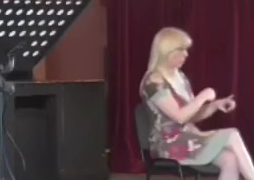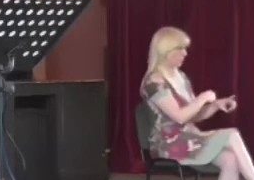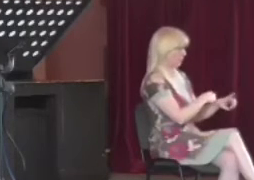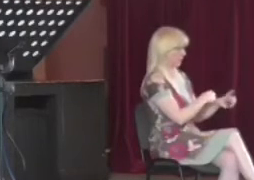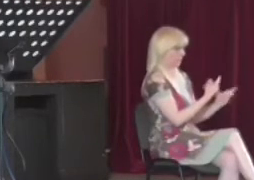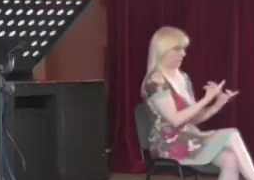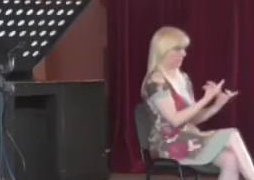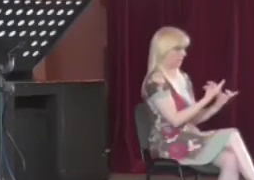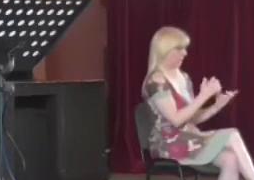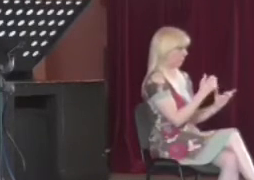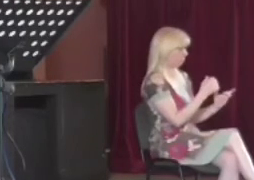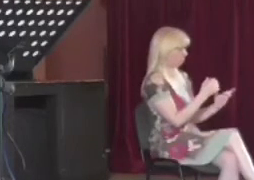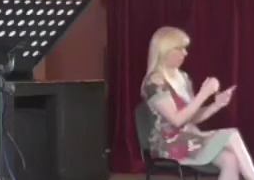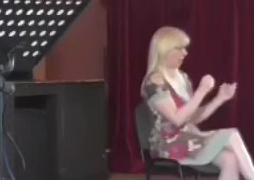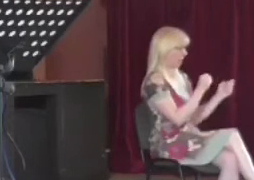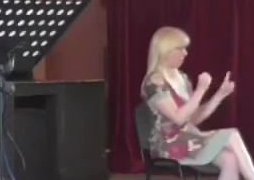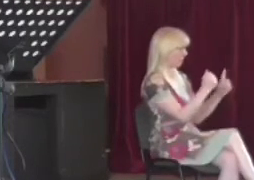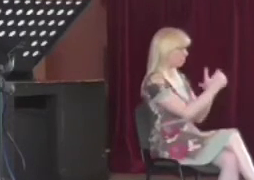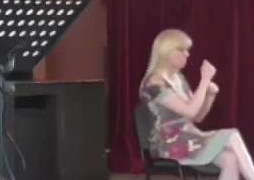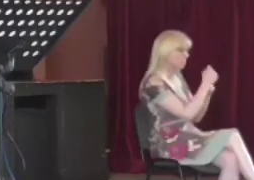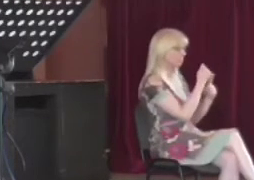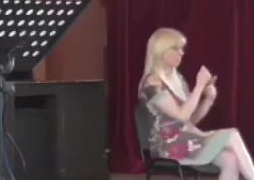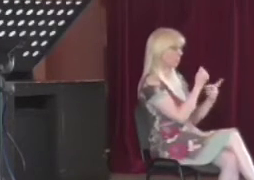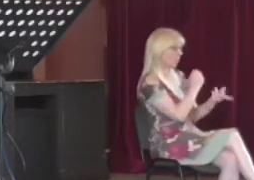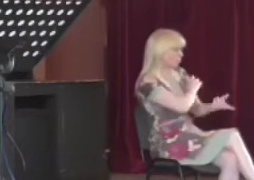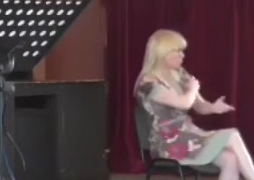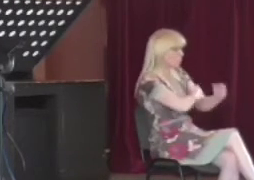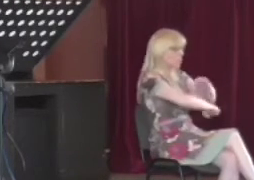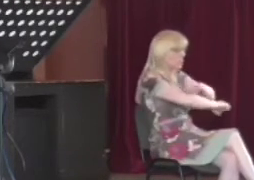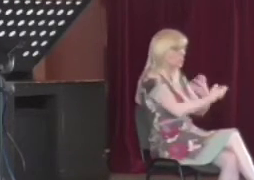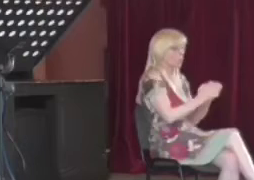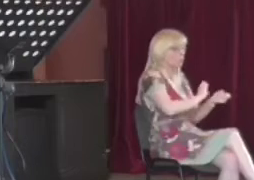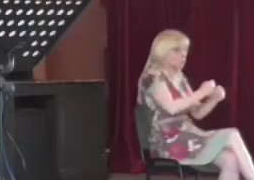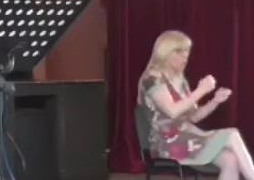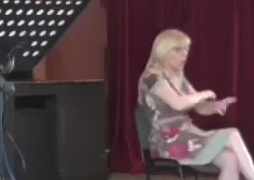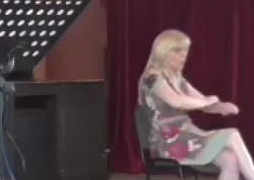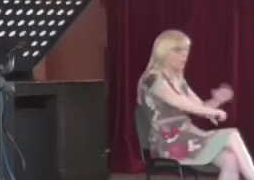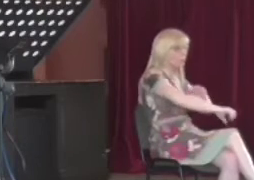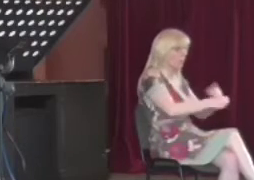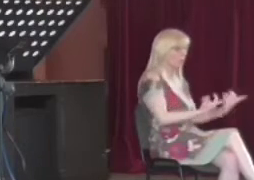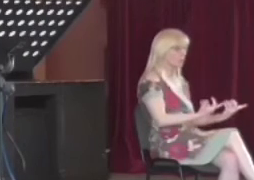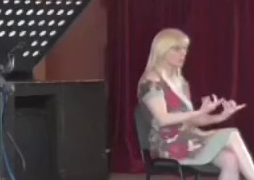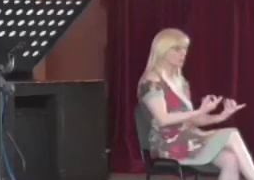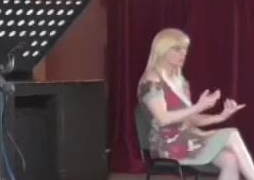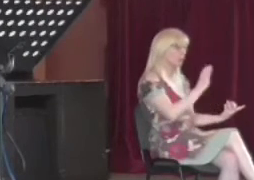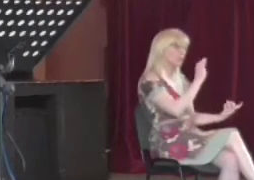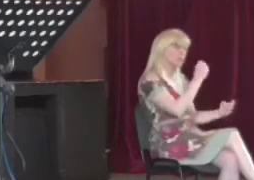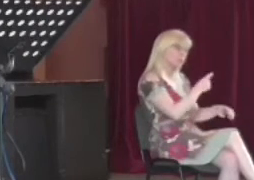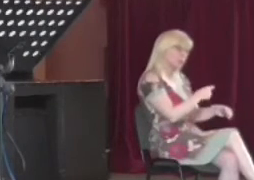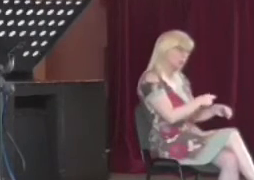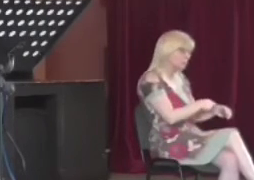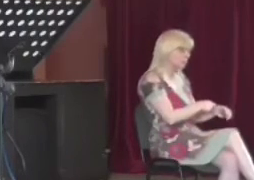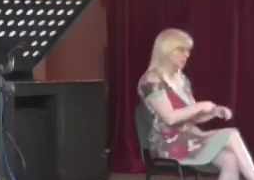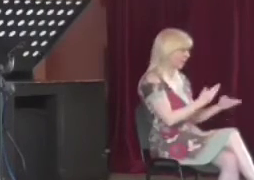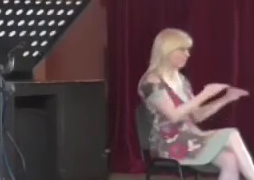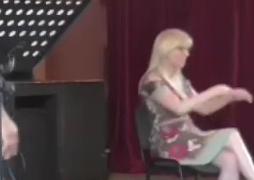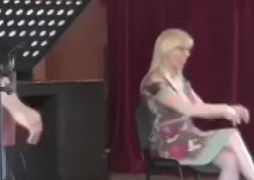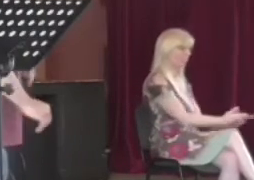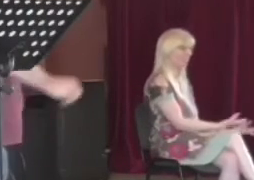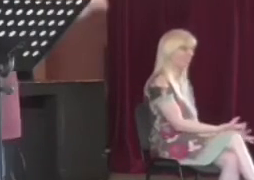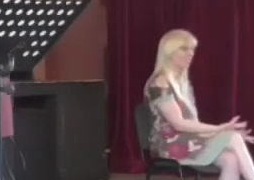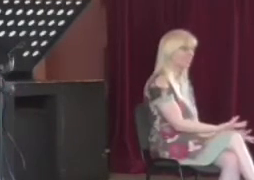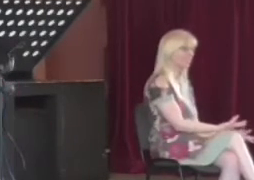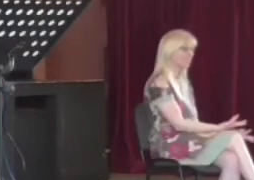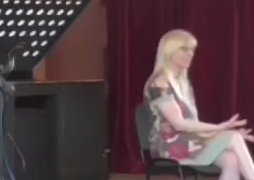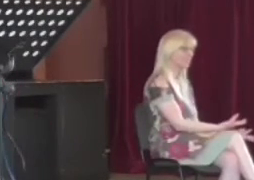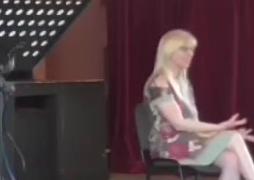said it at the beginning. You know, he did not have the master plan, but he knew to preach the good news. So he went into the streets, he went into the